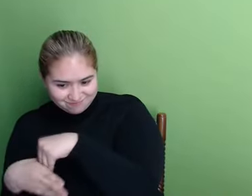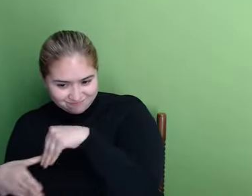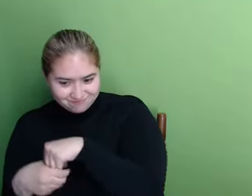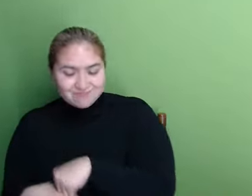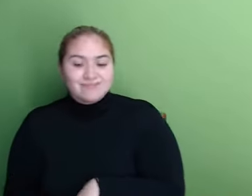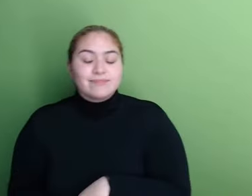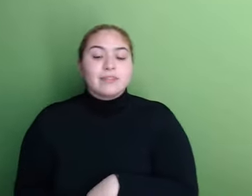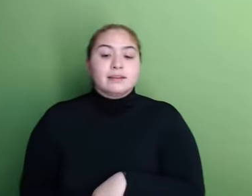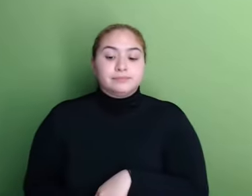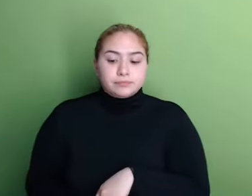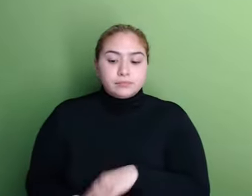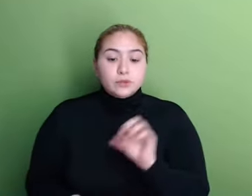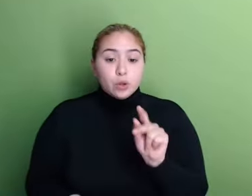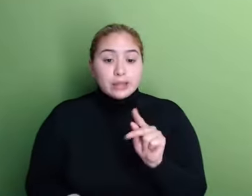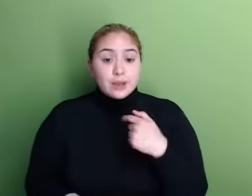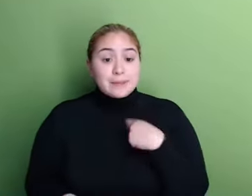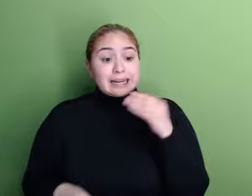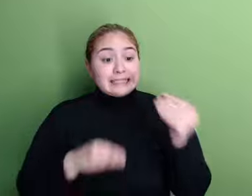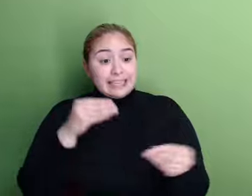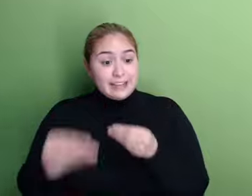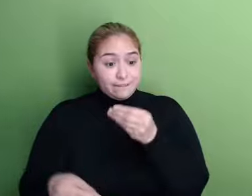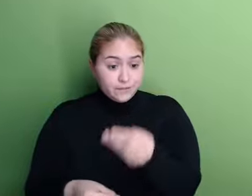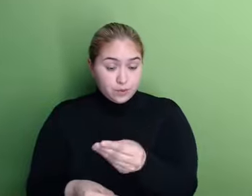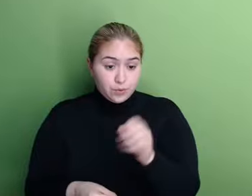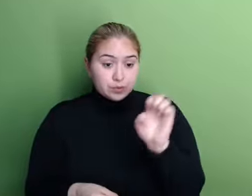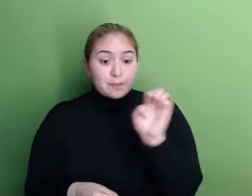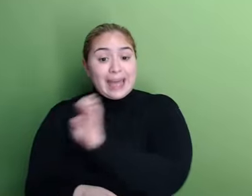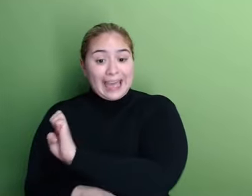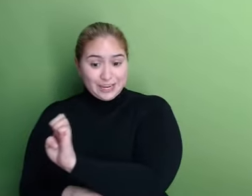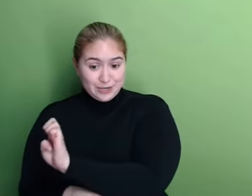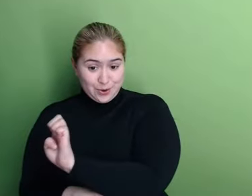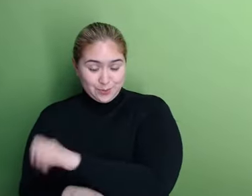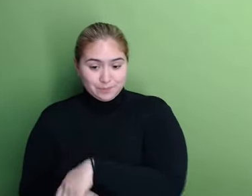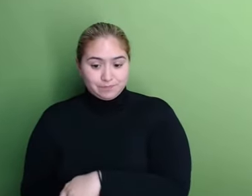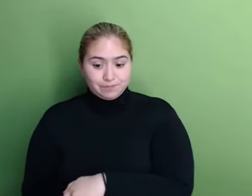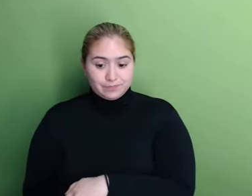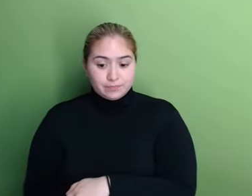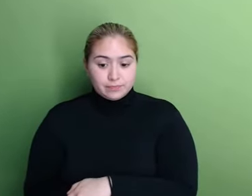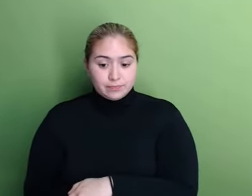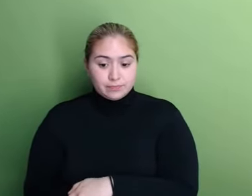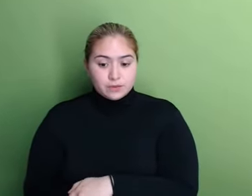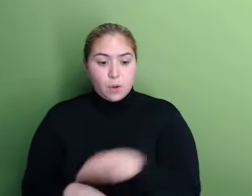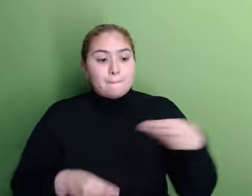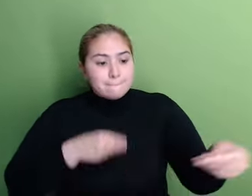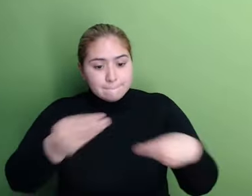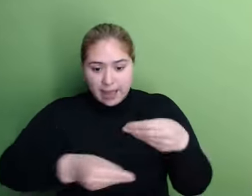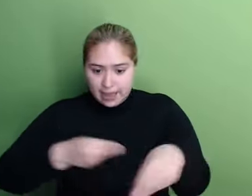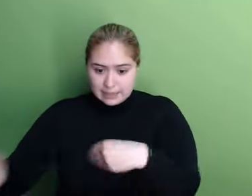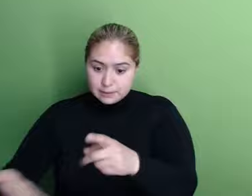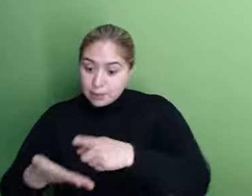Inside, okay? I'm going to give you some endoderm. Each table gets some endoderm. Here, pass it around. Make sure each table gets some